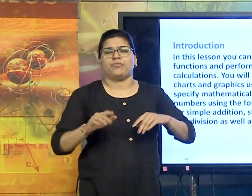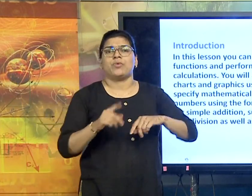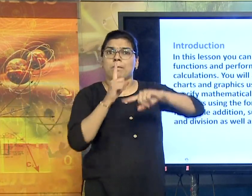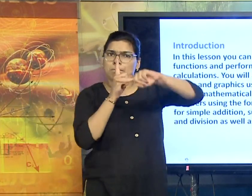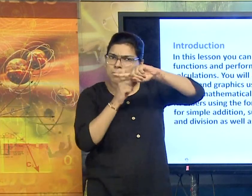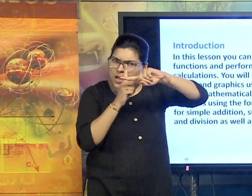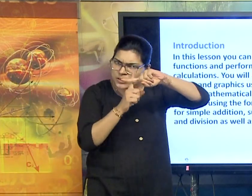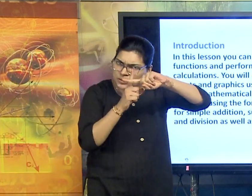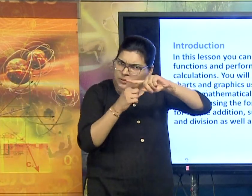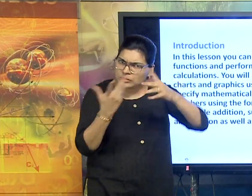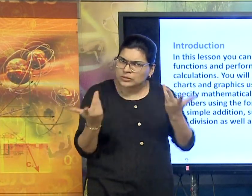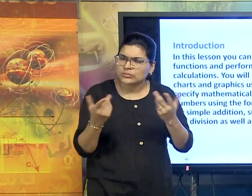understand that easily.